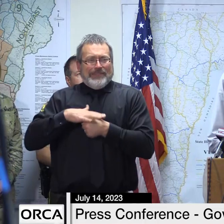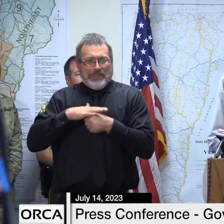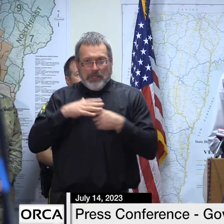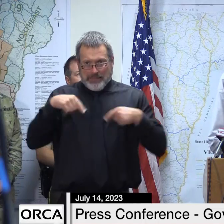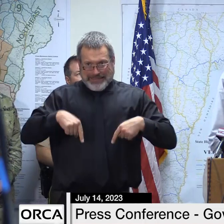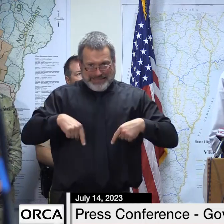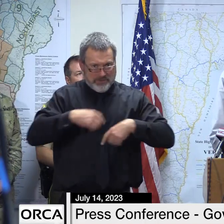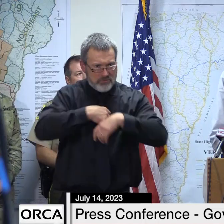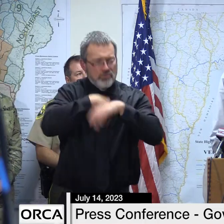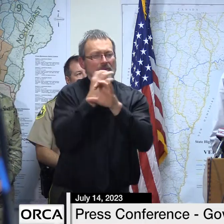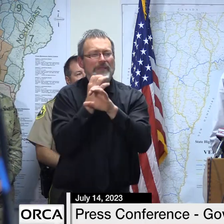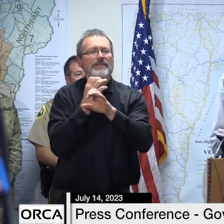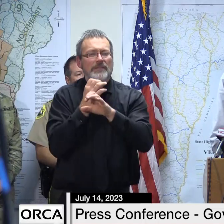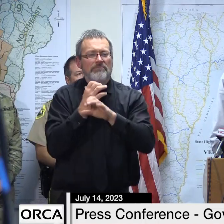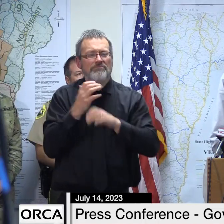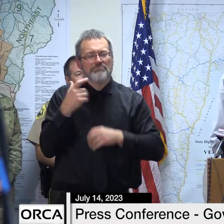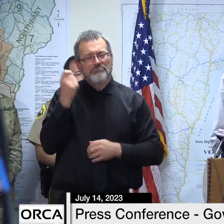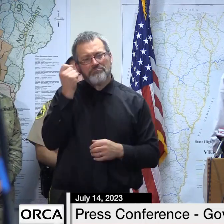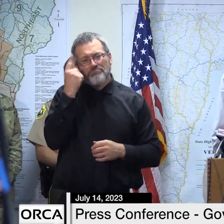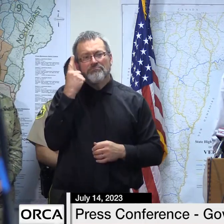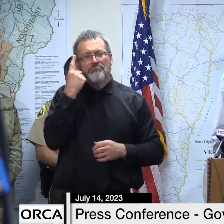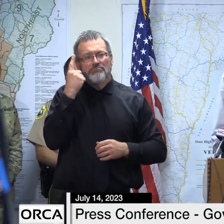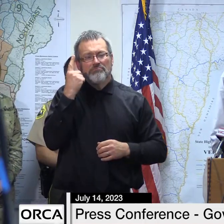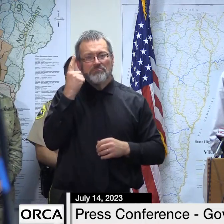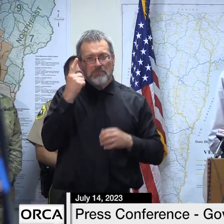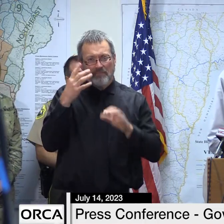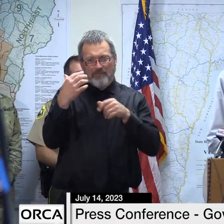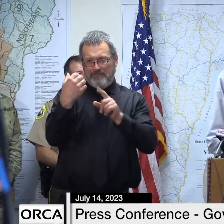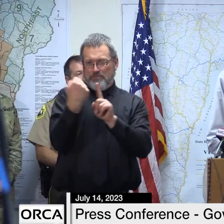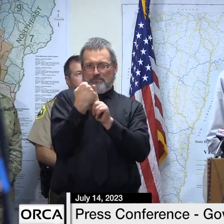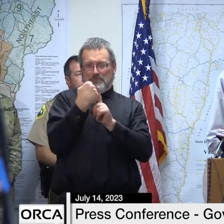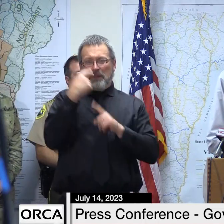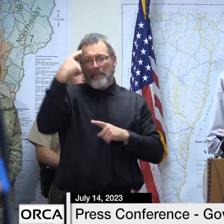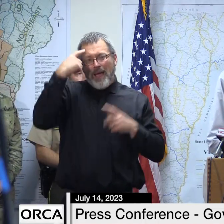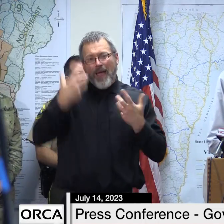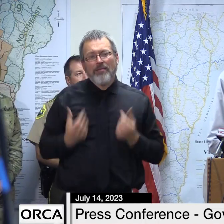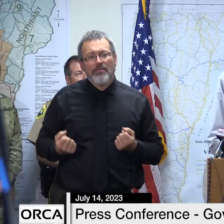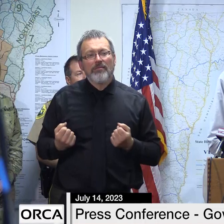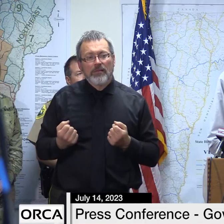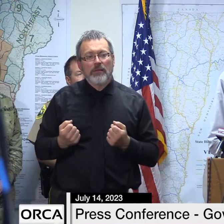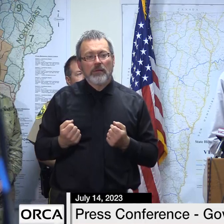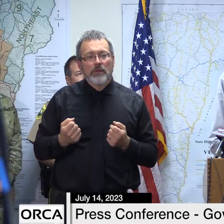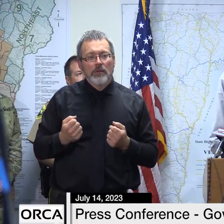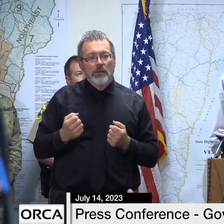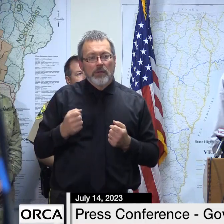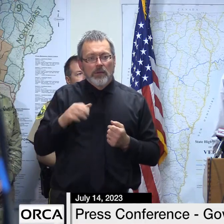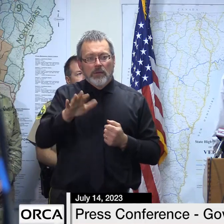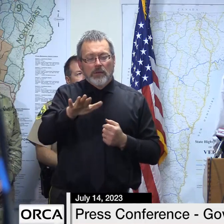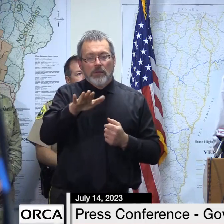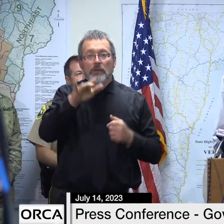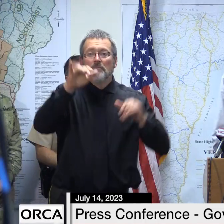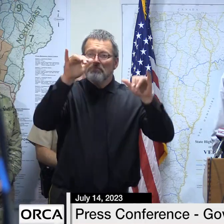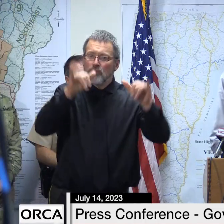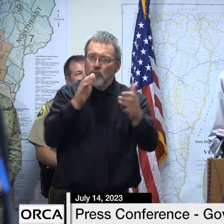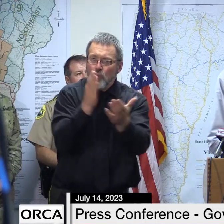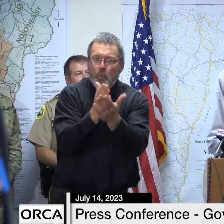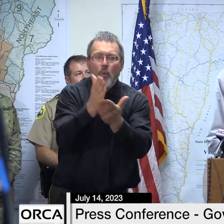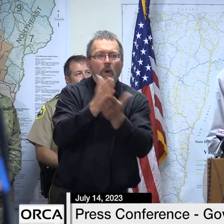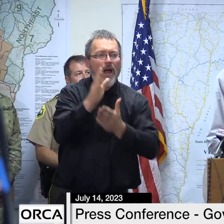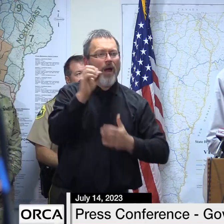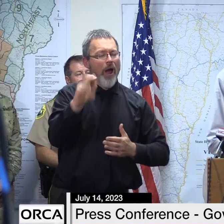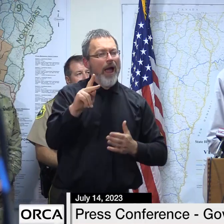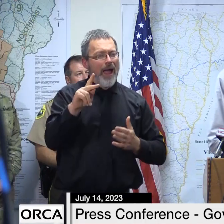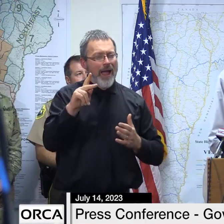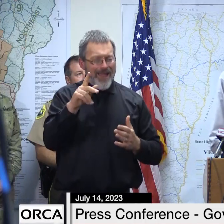take a toll on our mental health. Please recognize that's completely okay, and reach